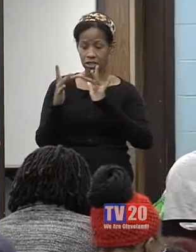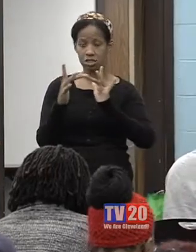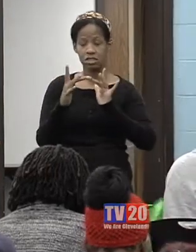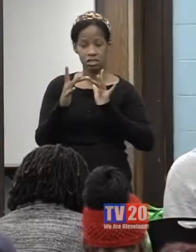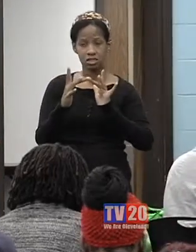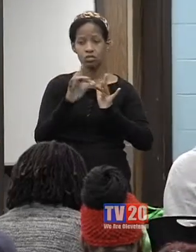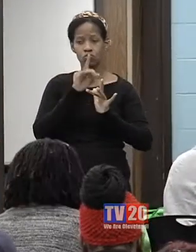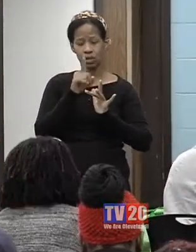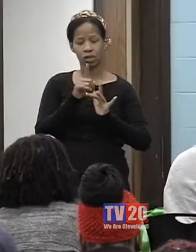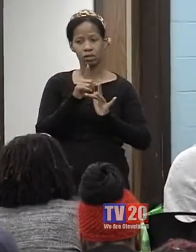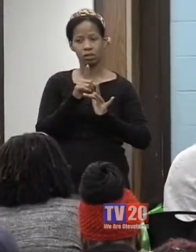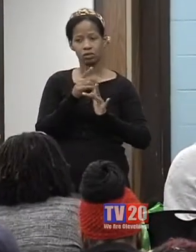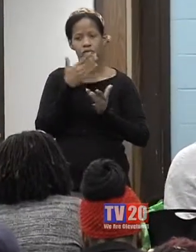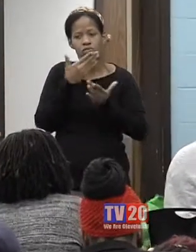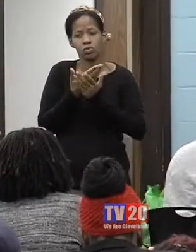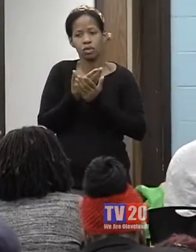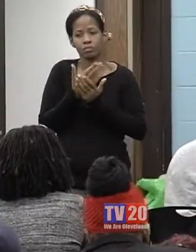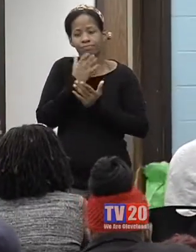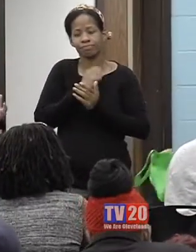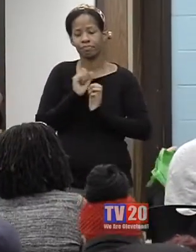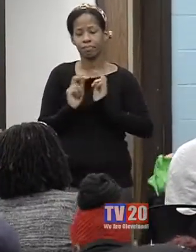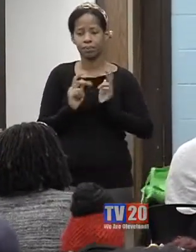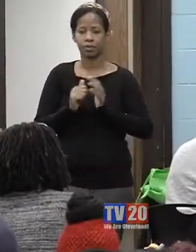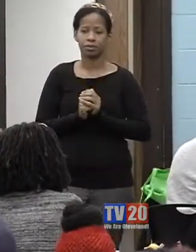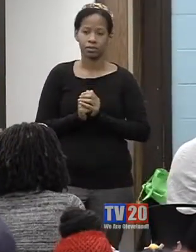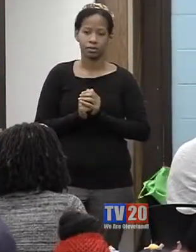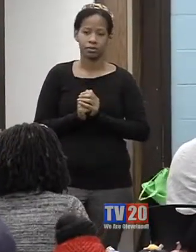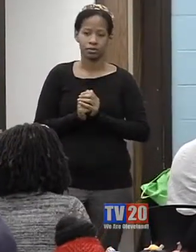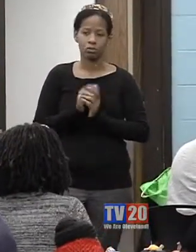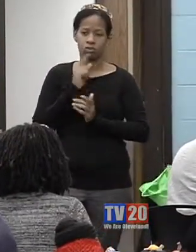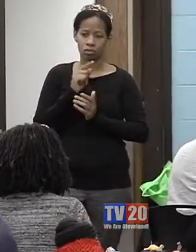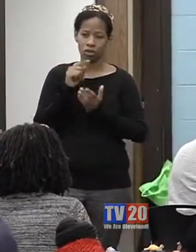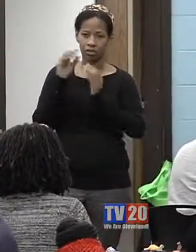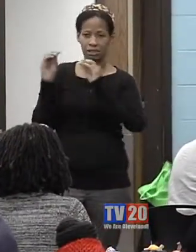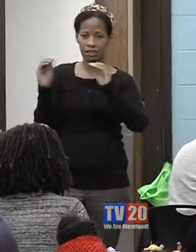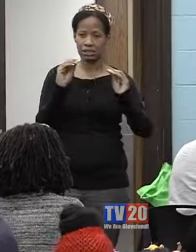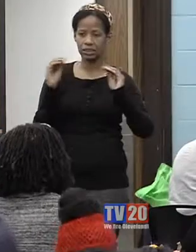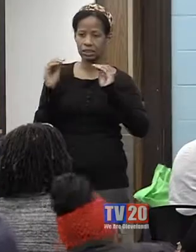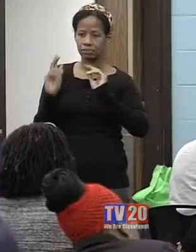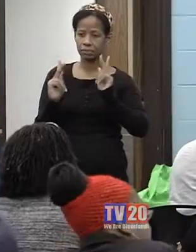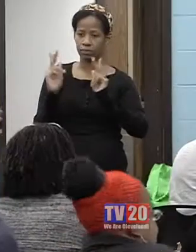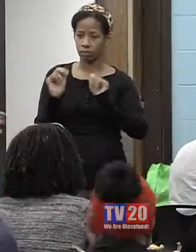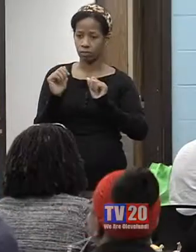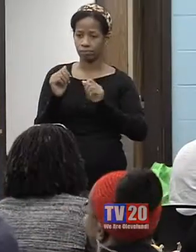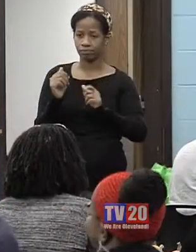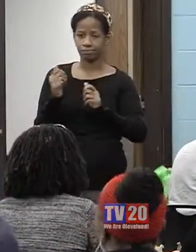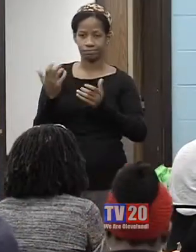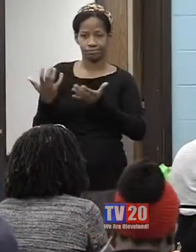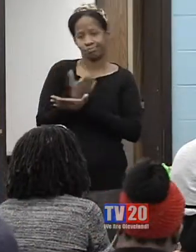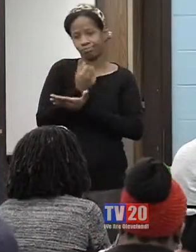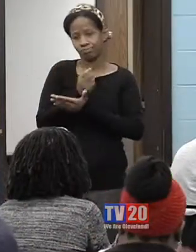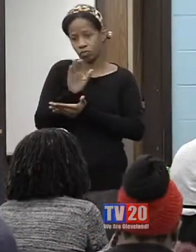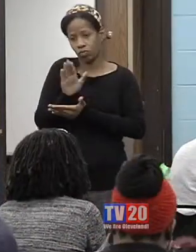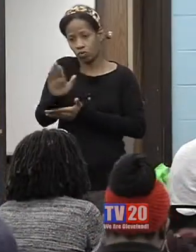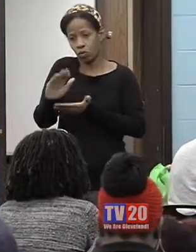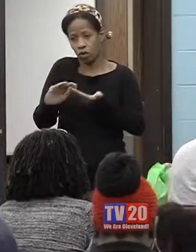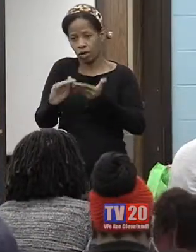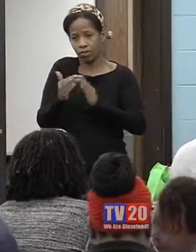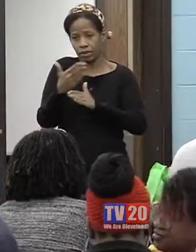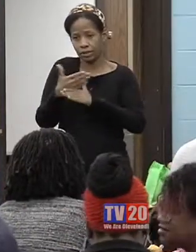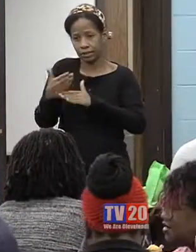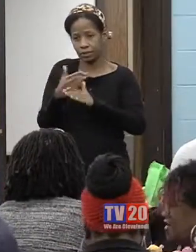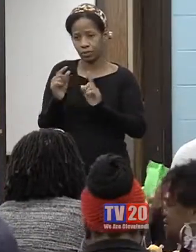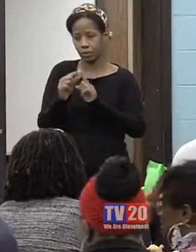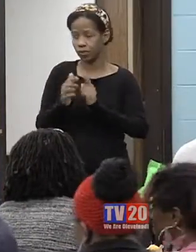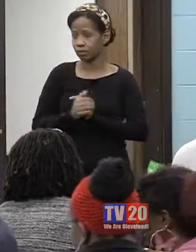we're delighted that they're able to join us now for a real learning session that we hope you'll take back to your communities as well.